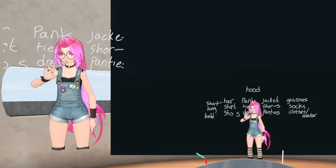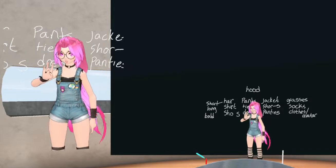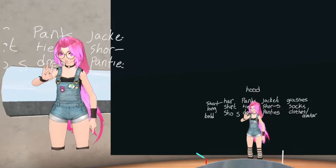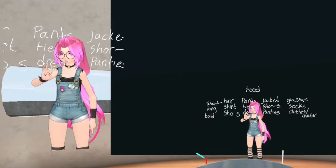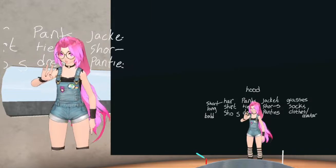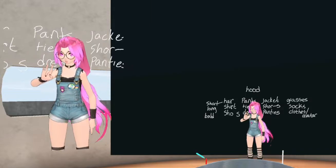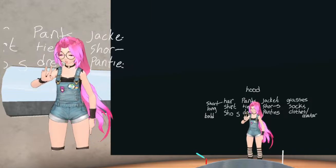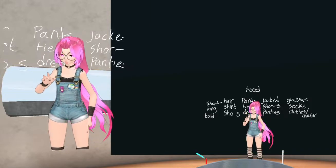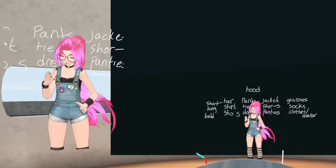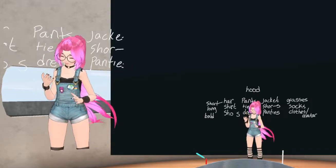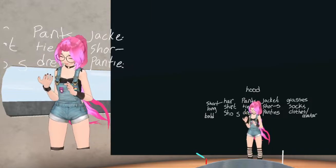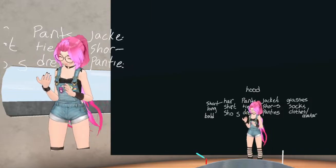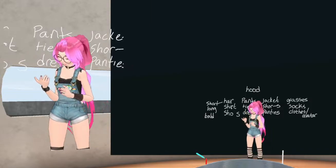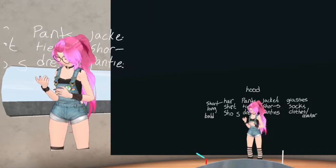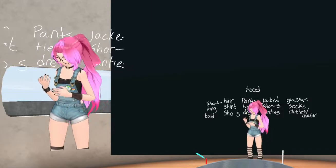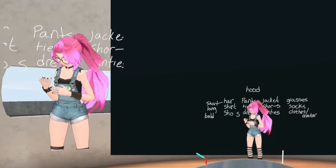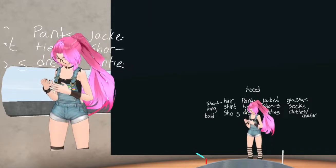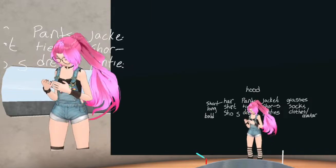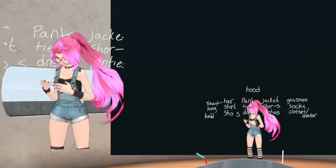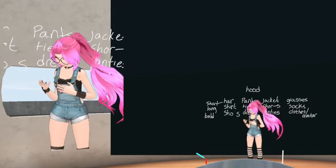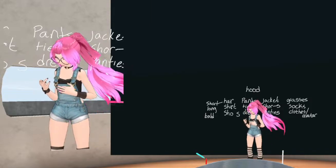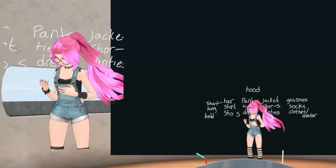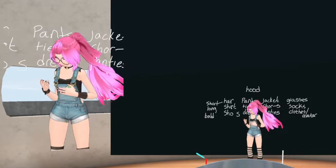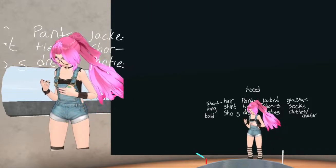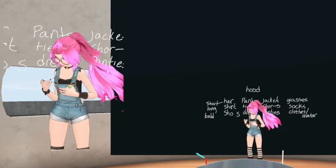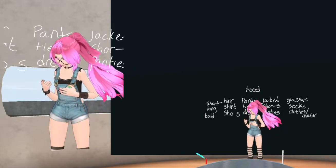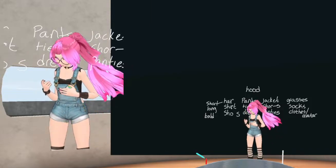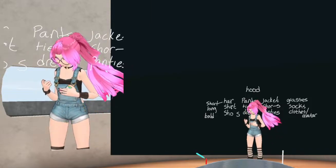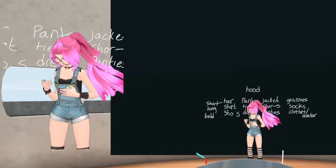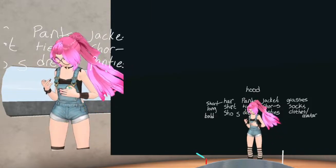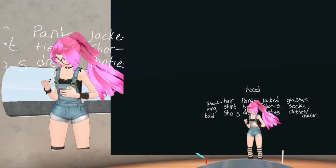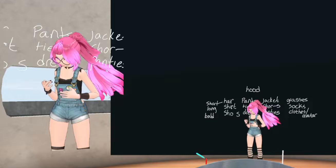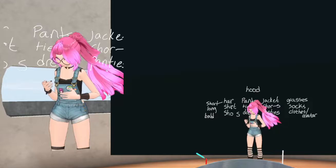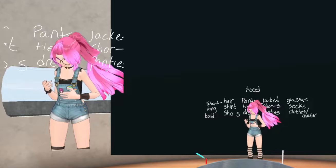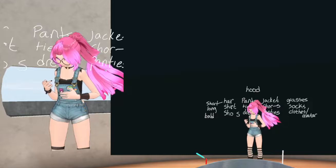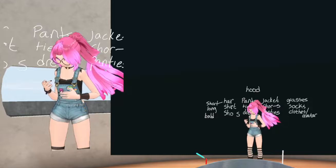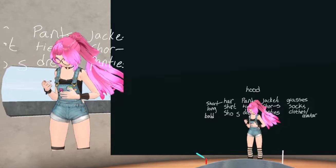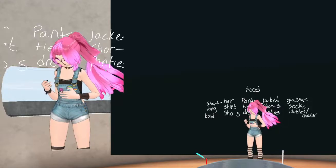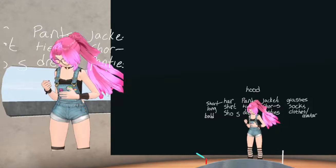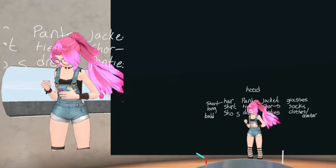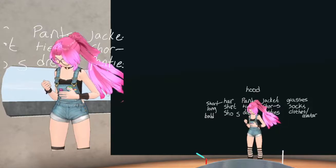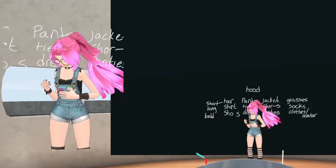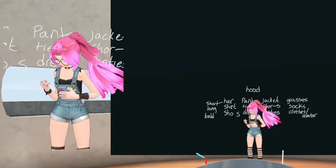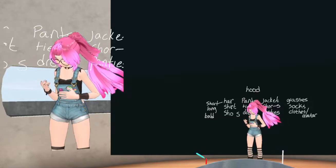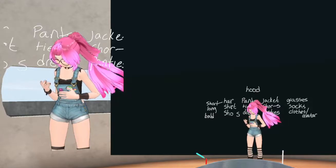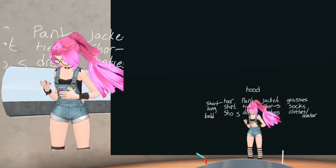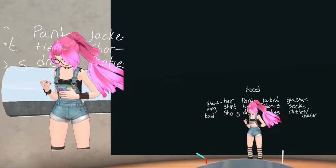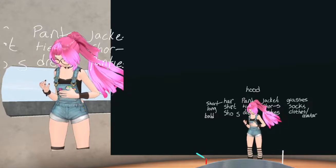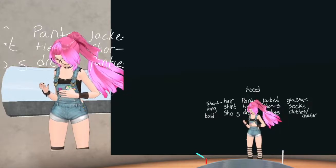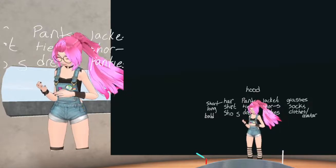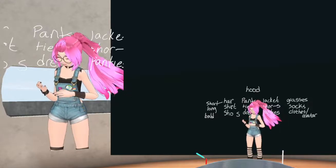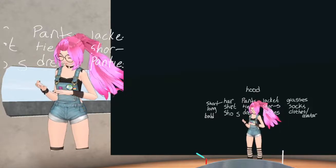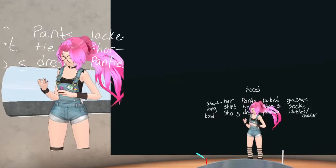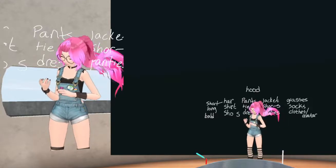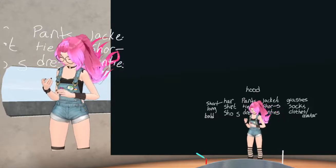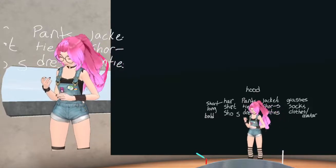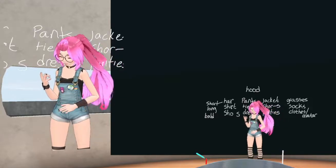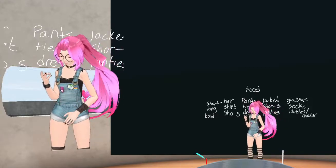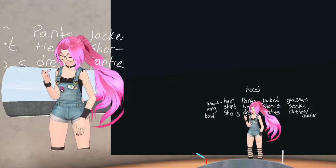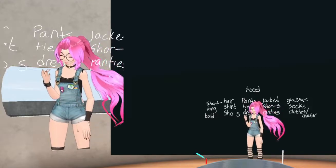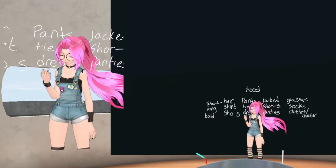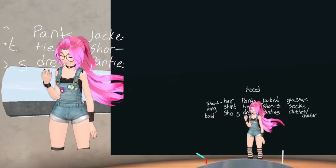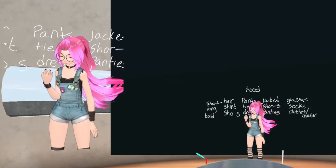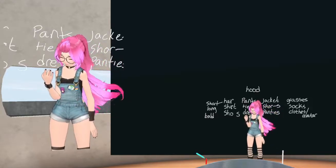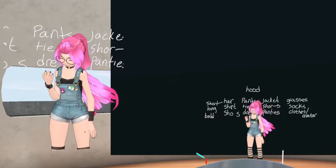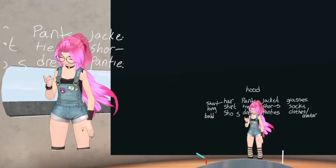or oh my goodness, sorry, my index is not doing well. Hold on. What? Look at